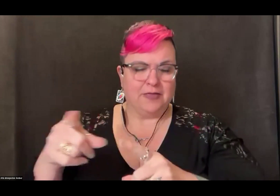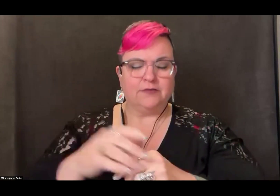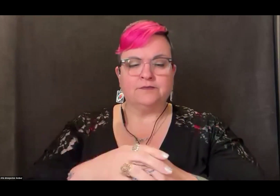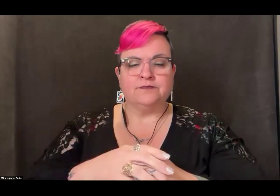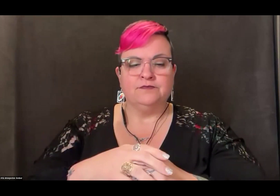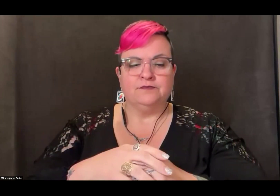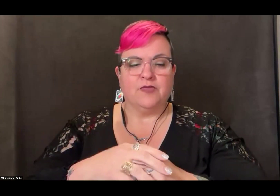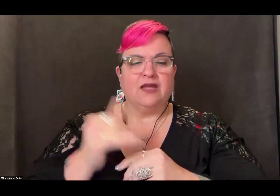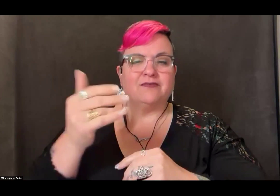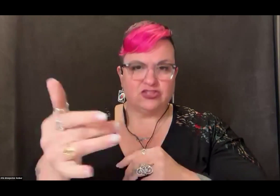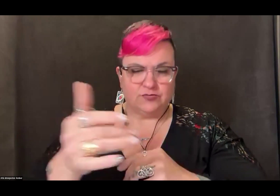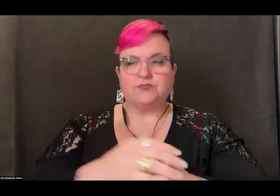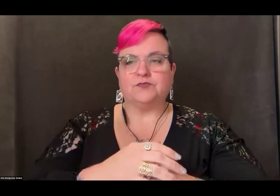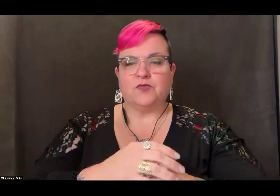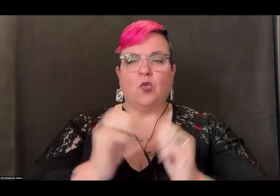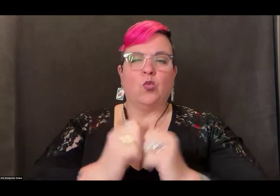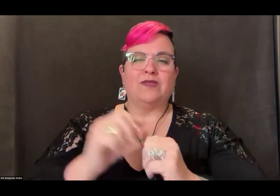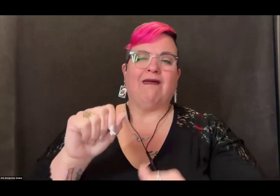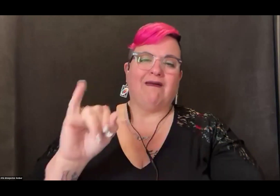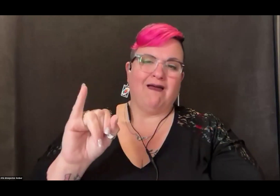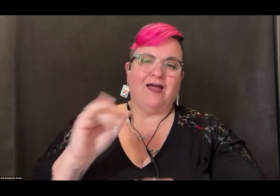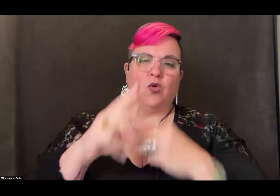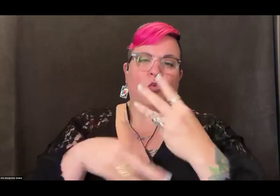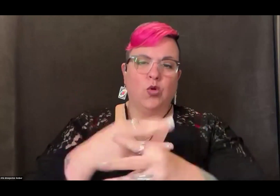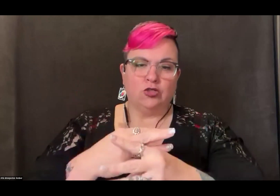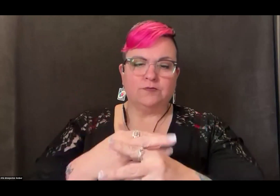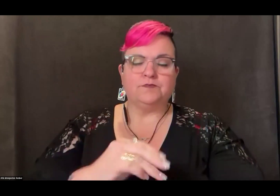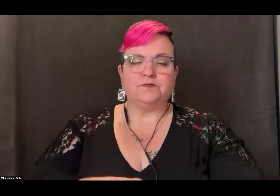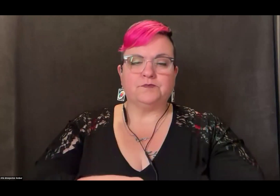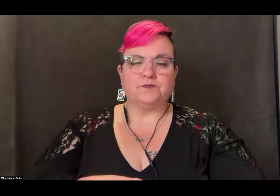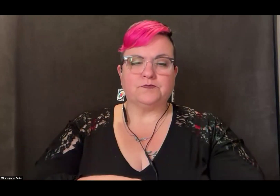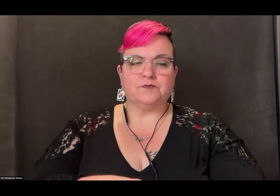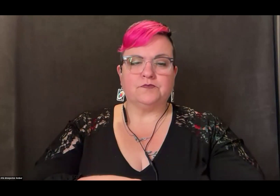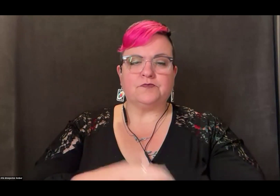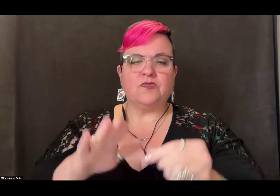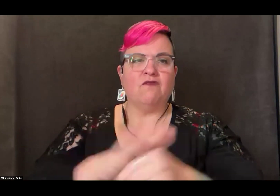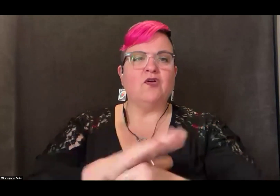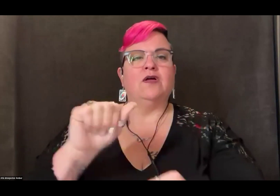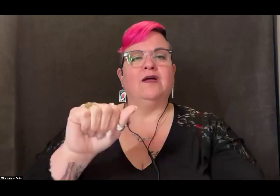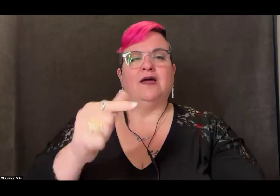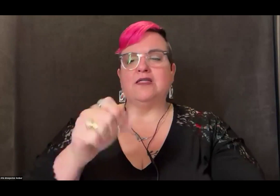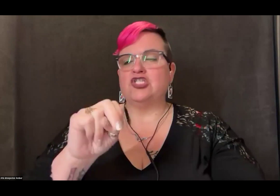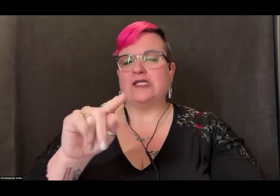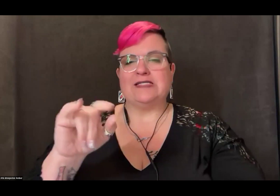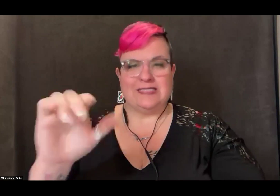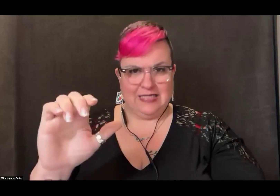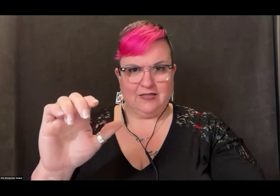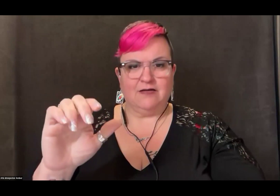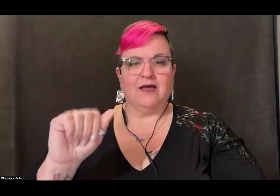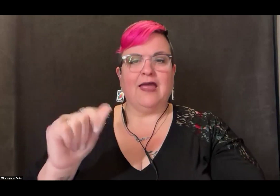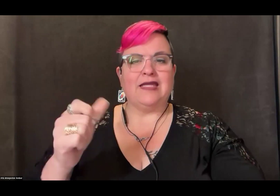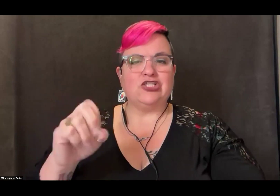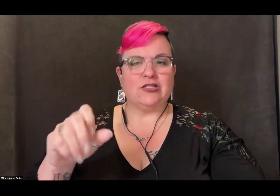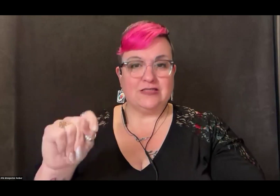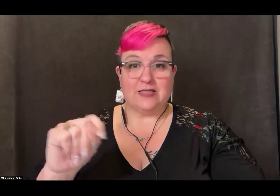down the pipeline in the AI world, if you will, is full agentic um, agents,